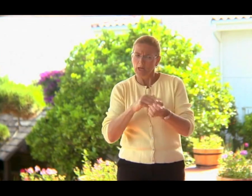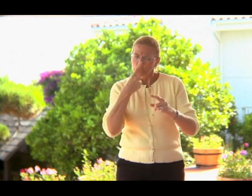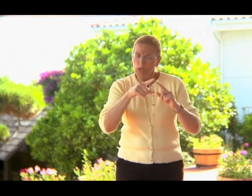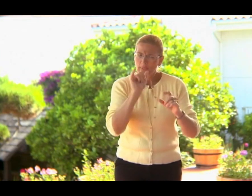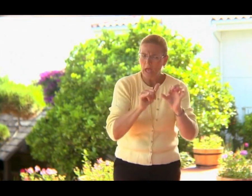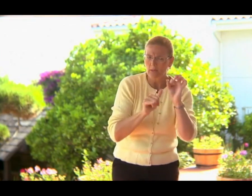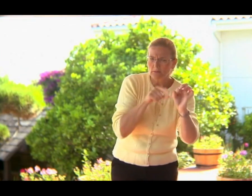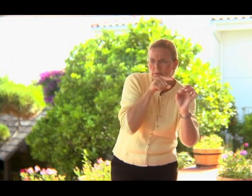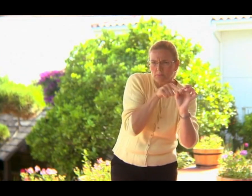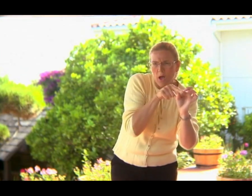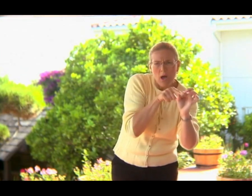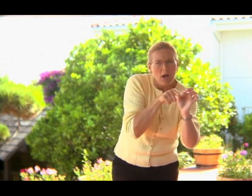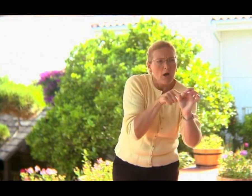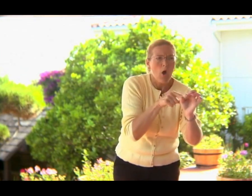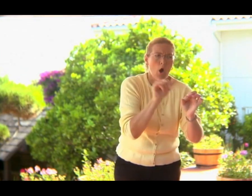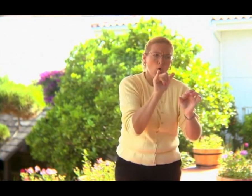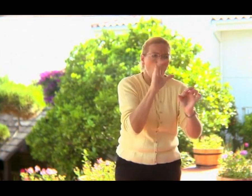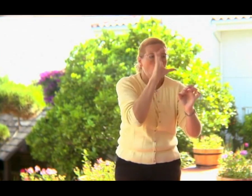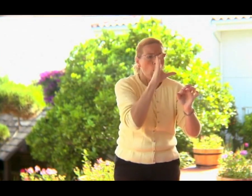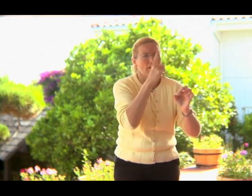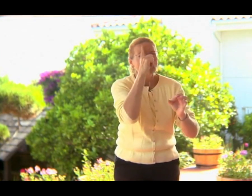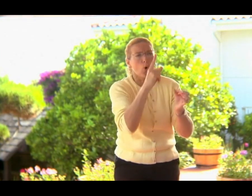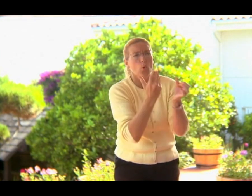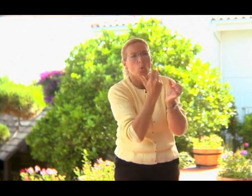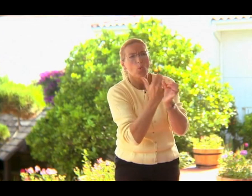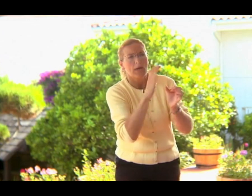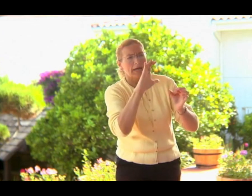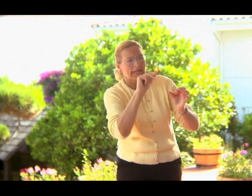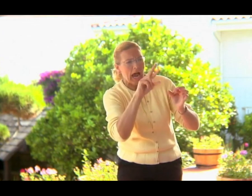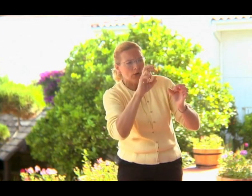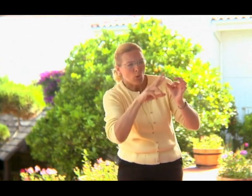The doctor will check your wound and also check for new cancers.